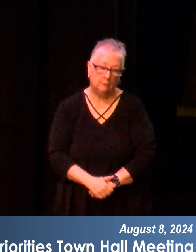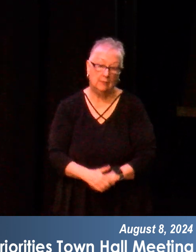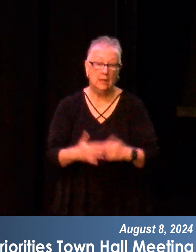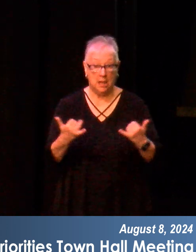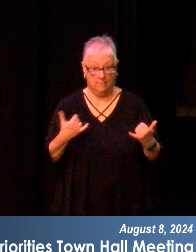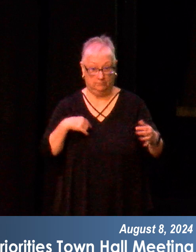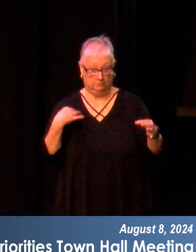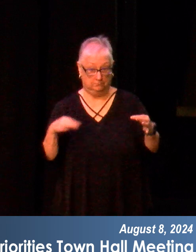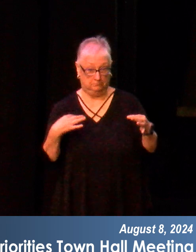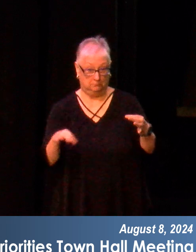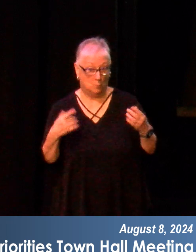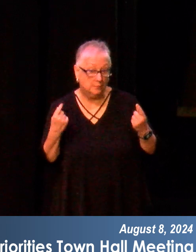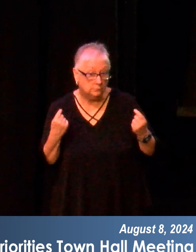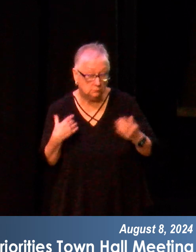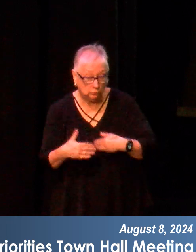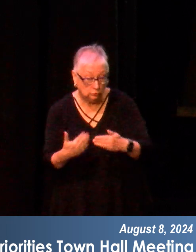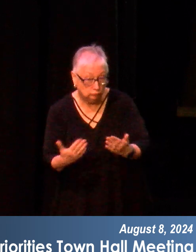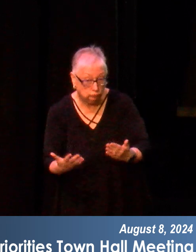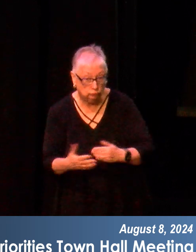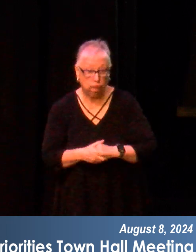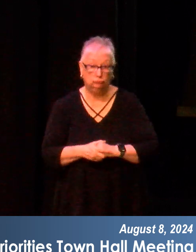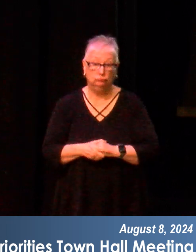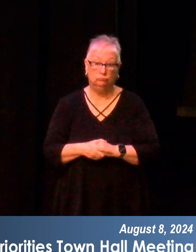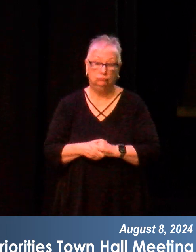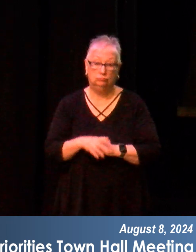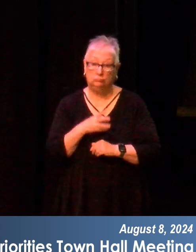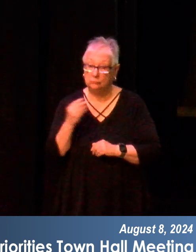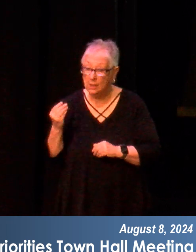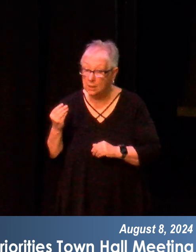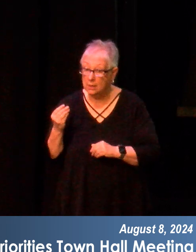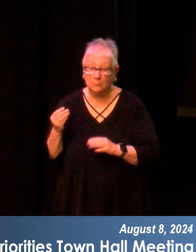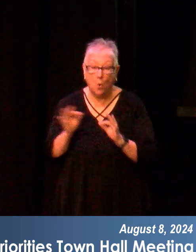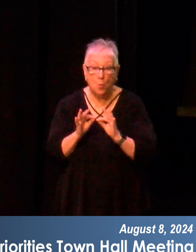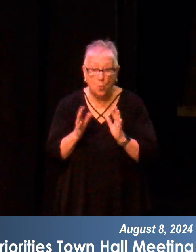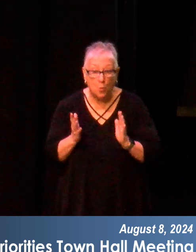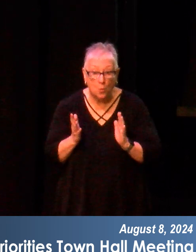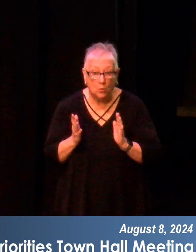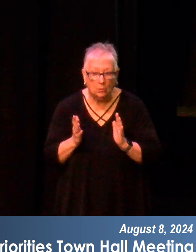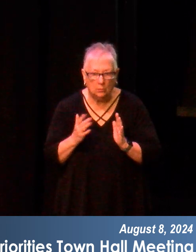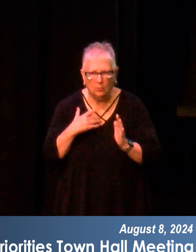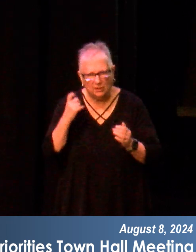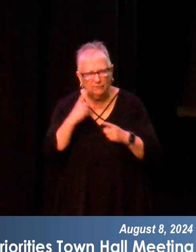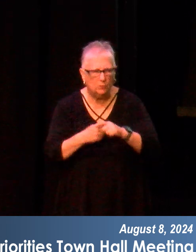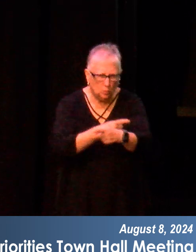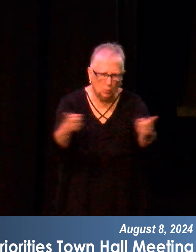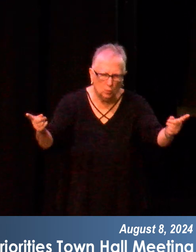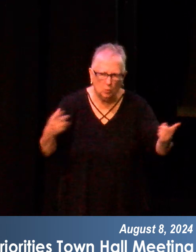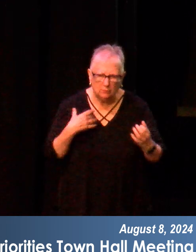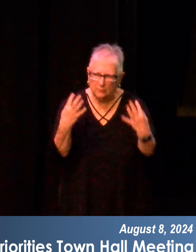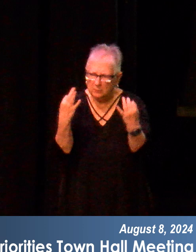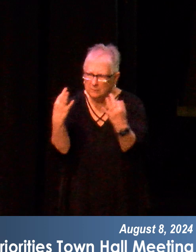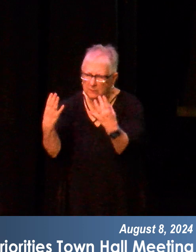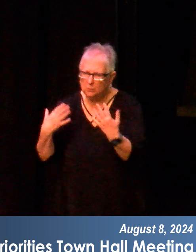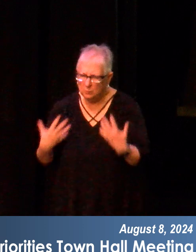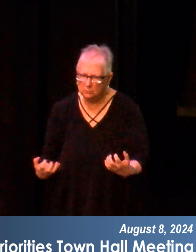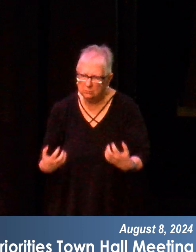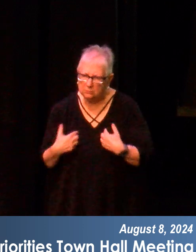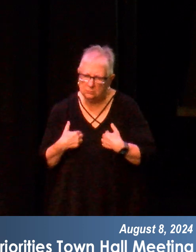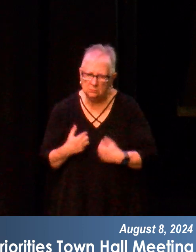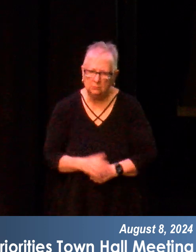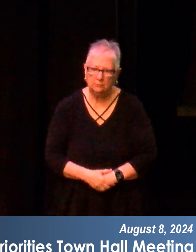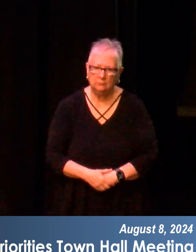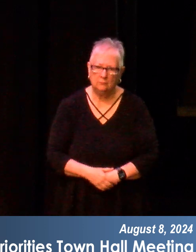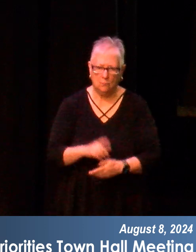process that we need to go through, but more importantly for us to hear from you about where you think the city's legislative